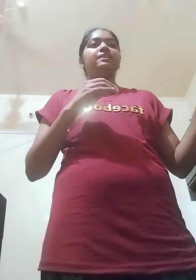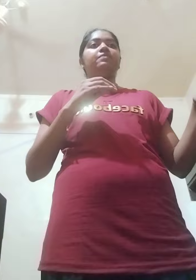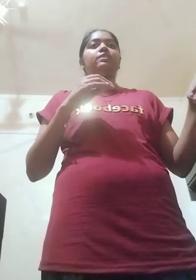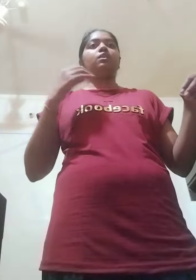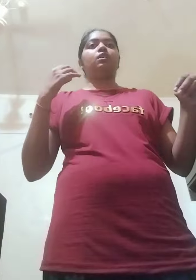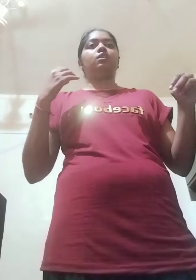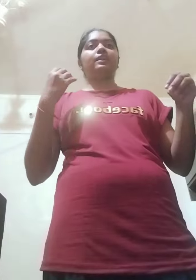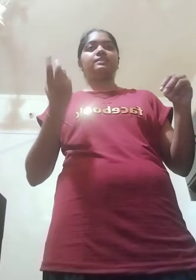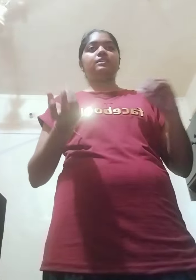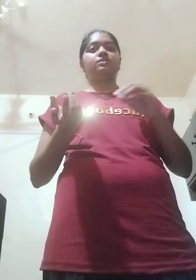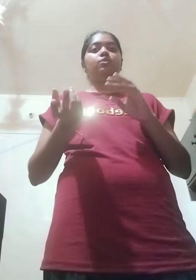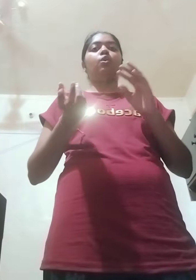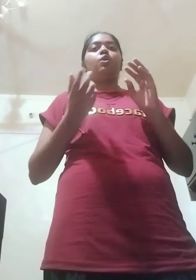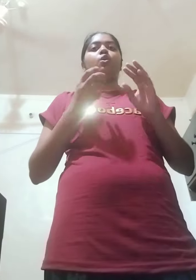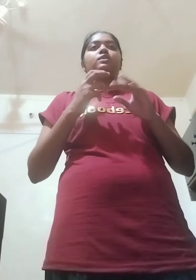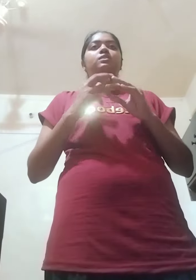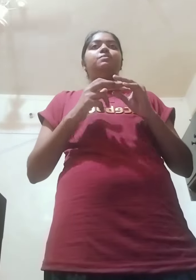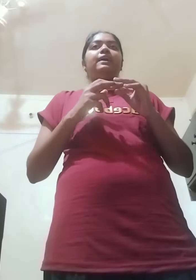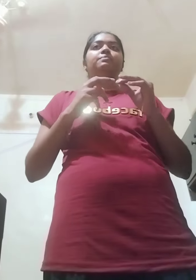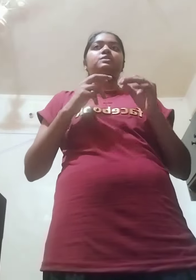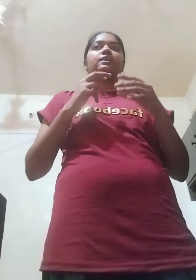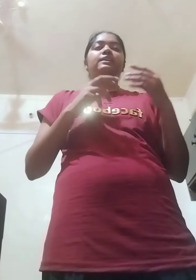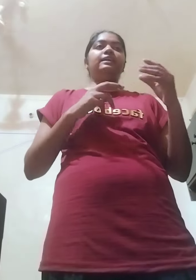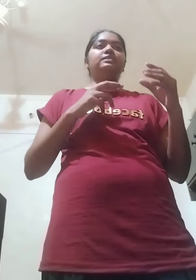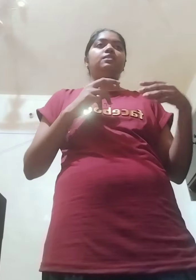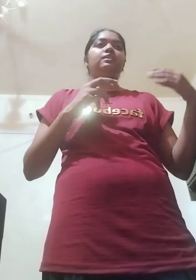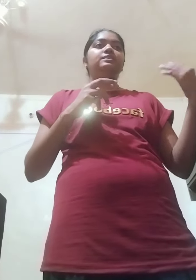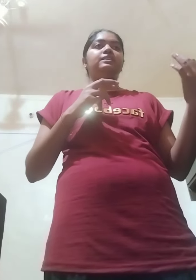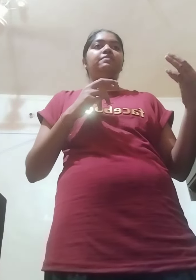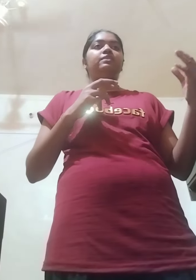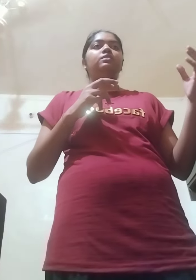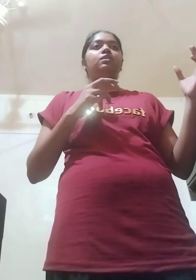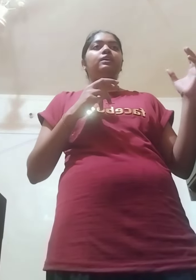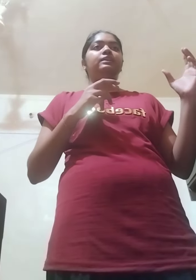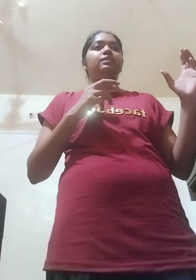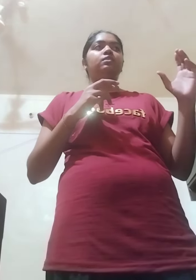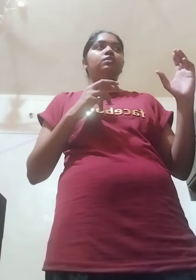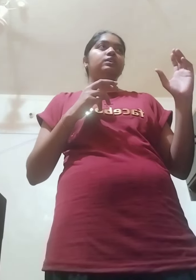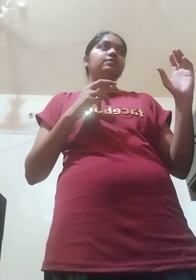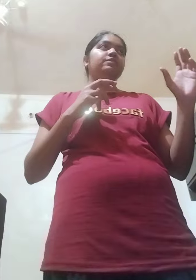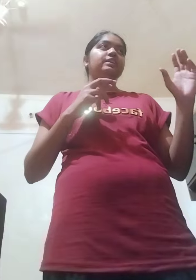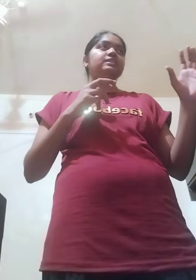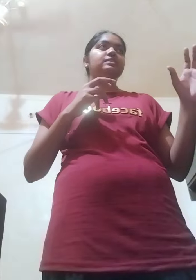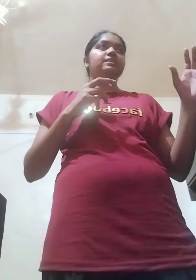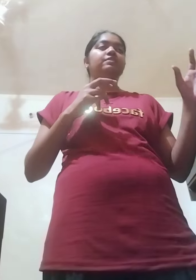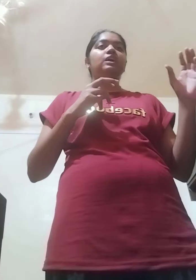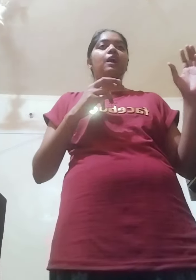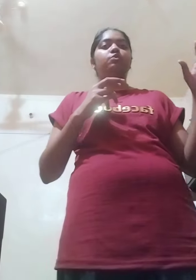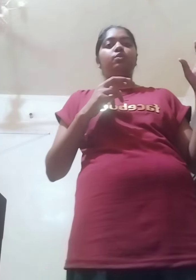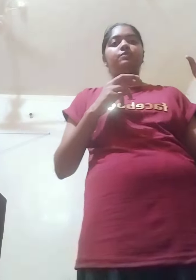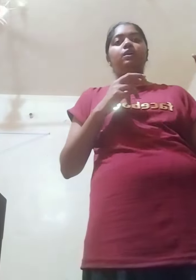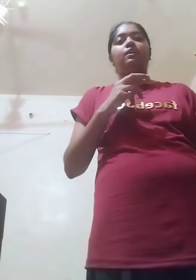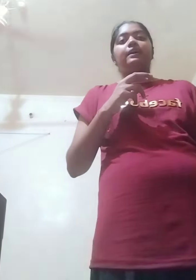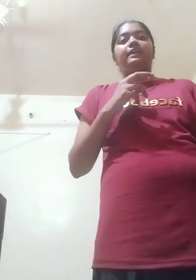given less than 0, or sometimes the index is given if index is given the out of the index